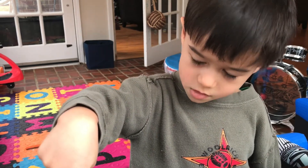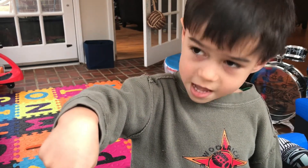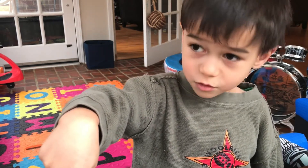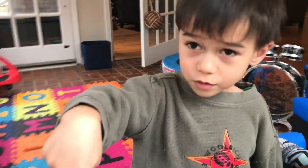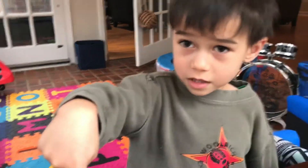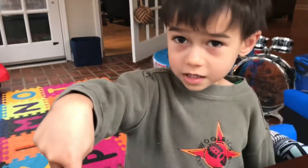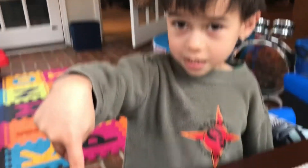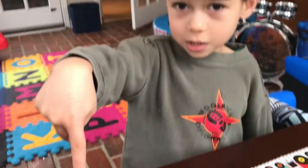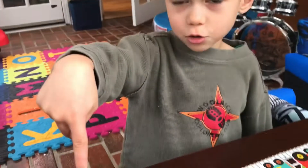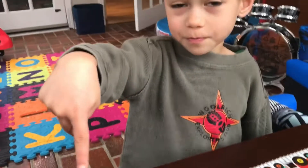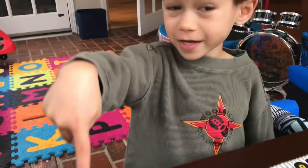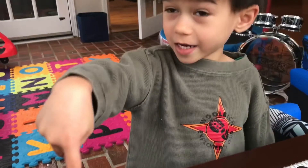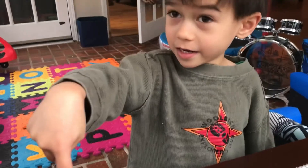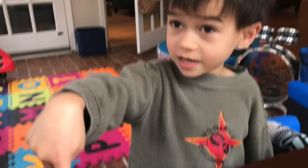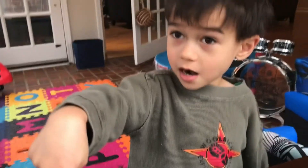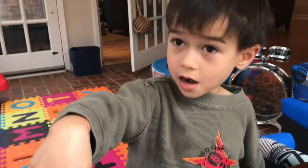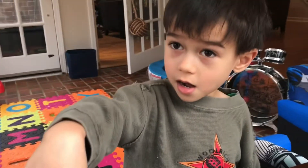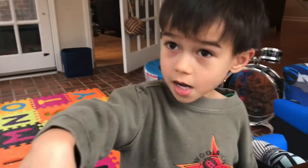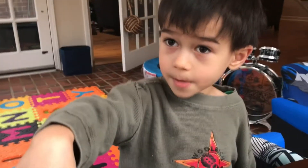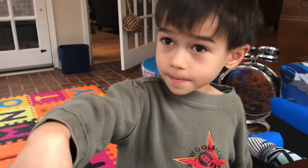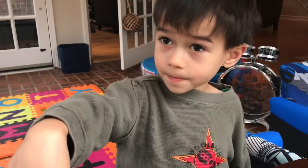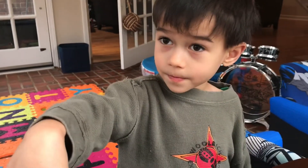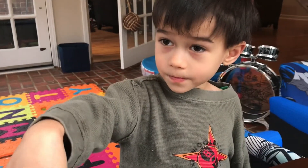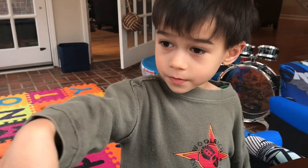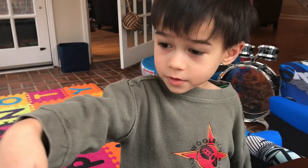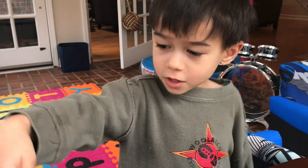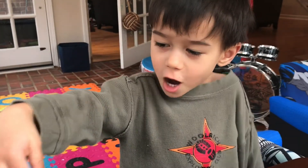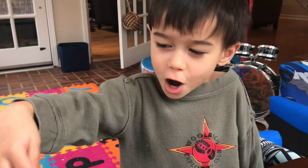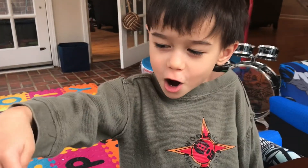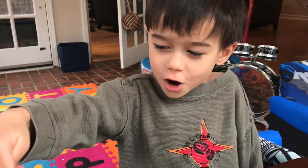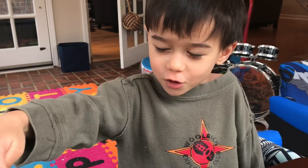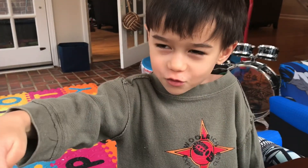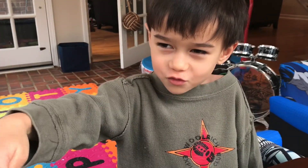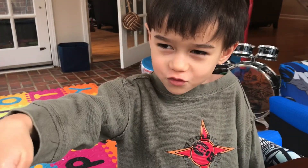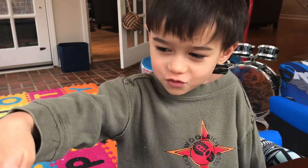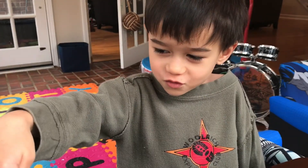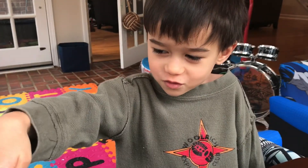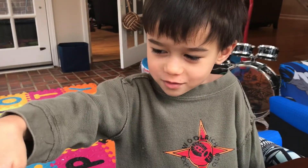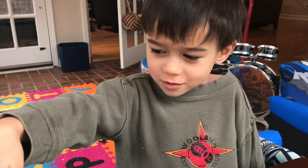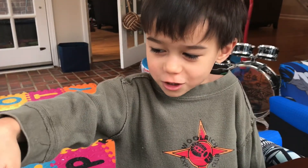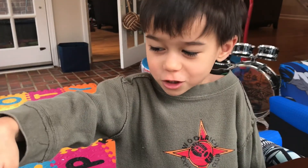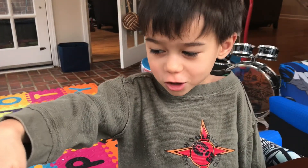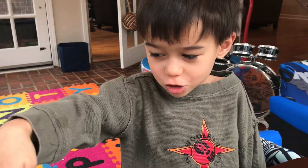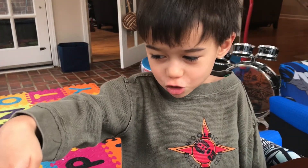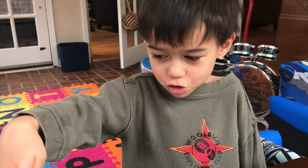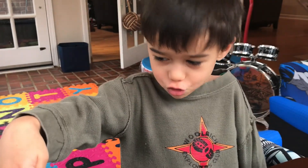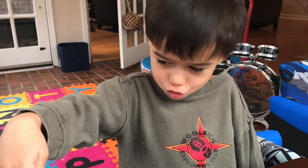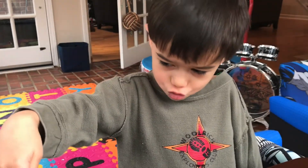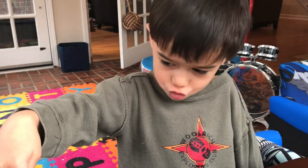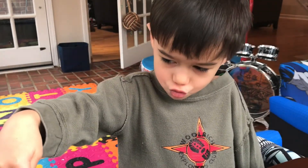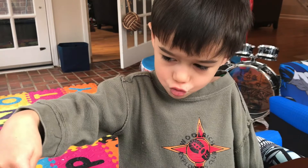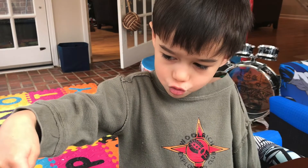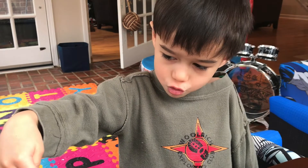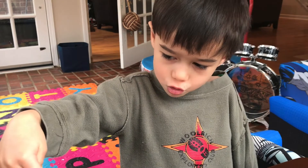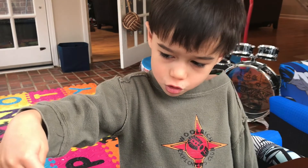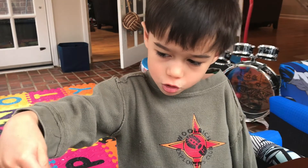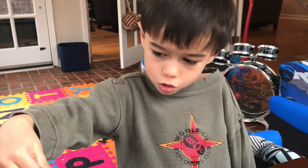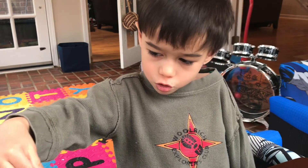And what's next to P? I know. Z. No! What? Q. Q. And what's Q?